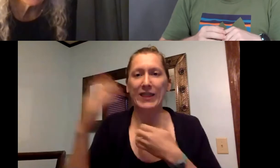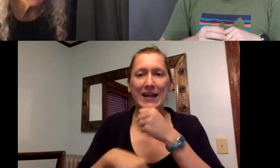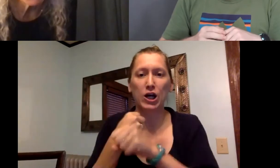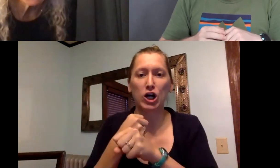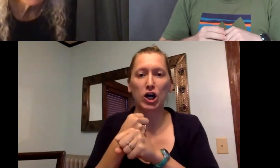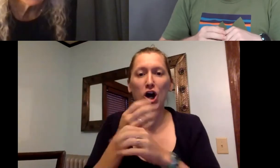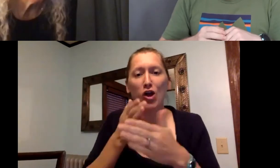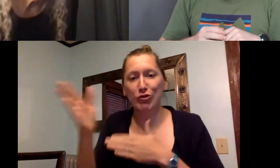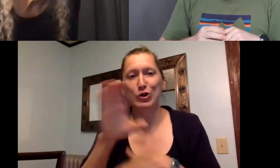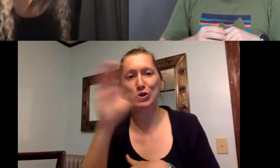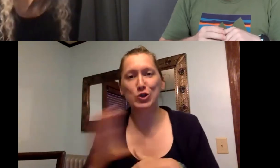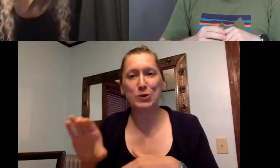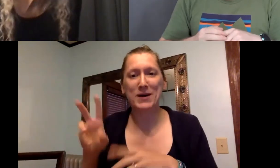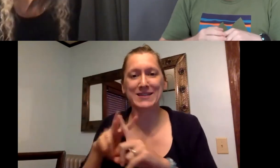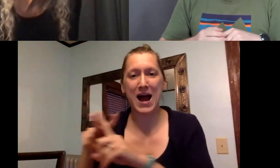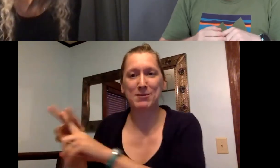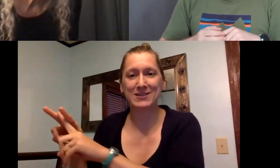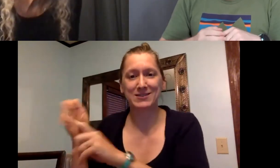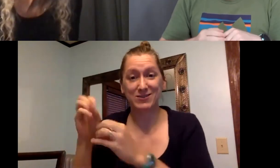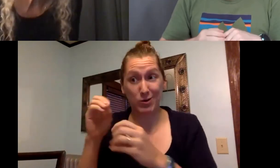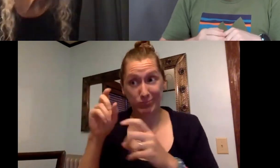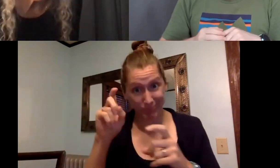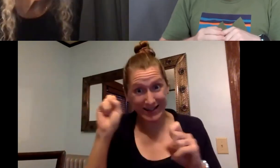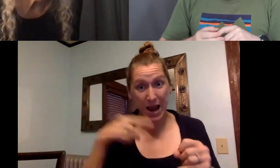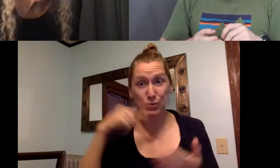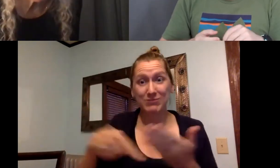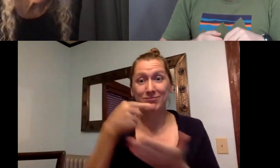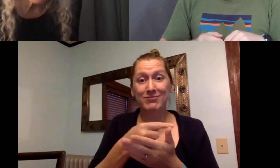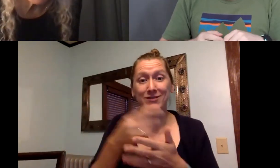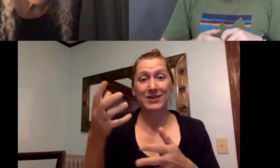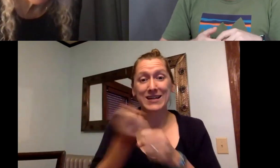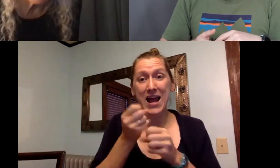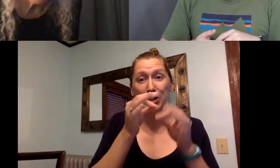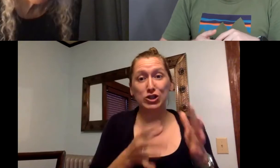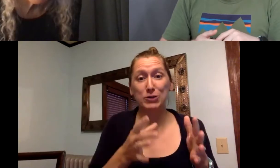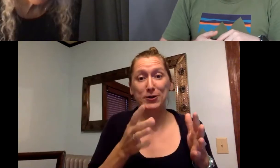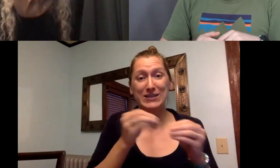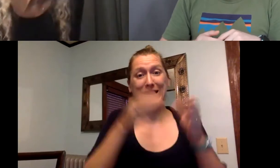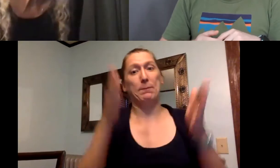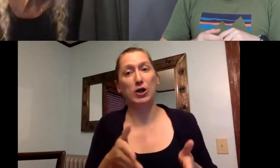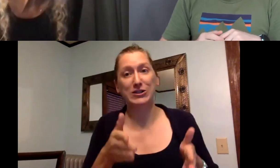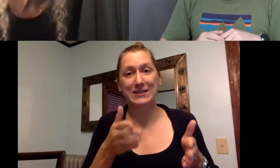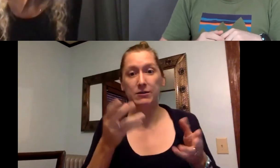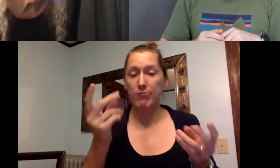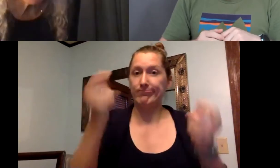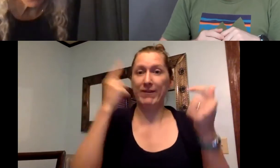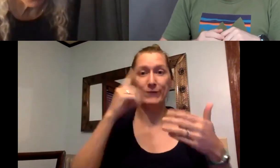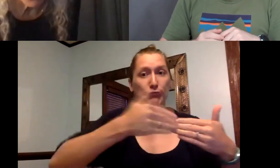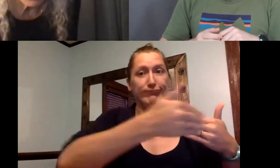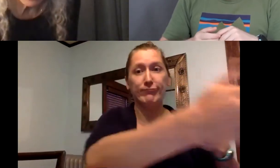interpreters have booked Zoom assignments through the rest of the year, and we have confirmed those. Now, can